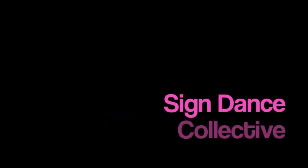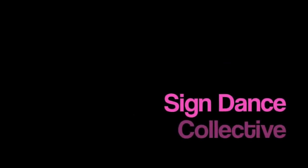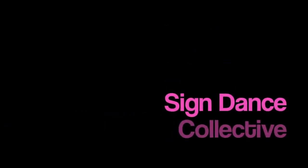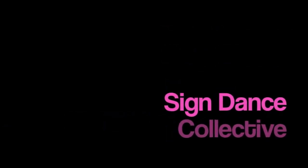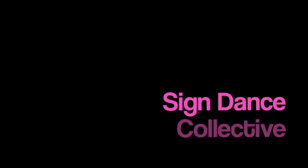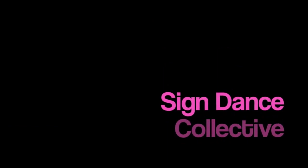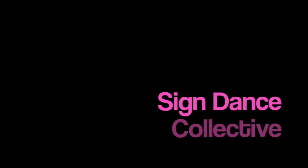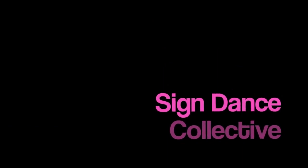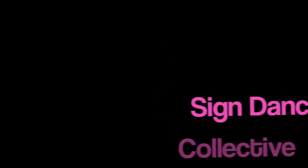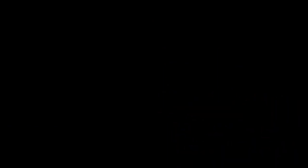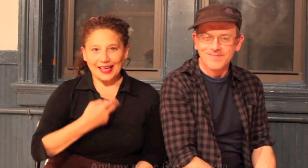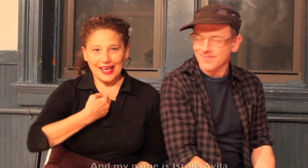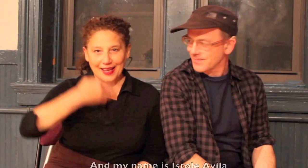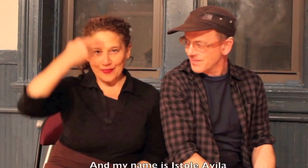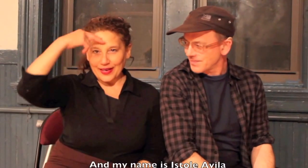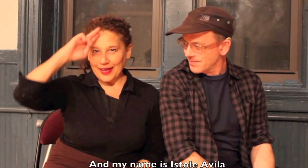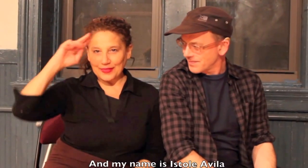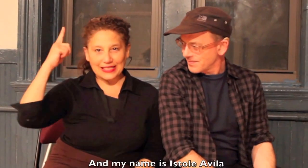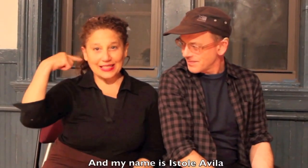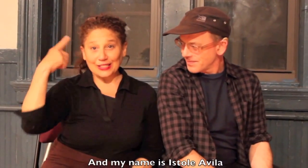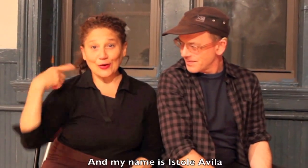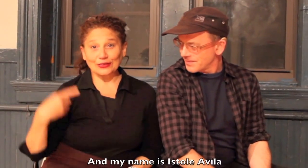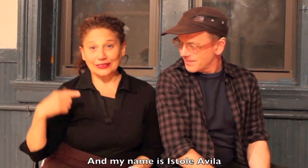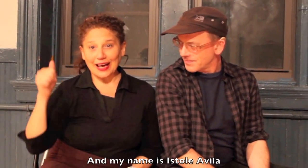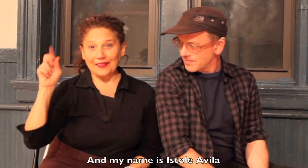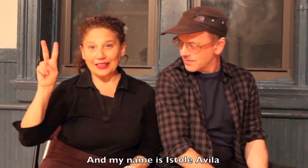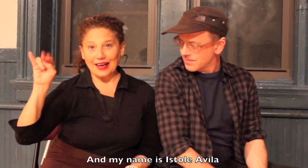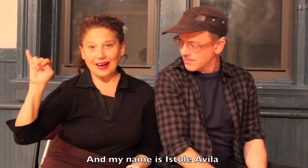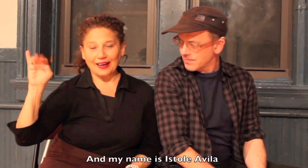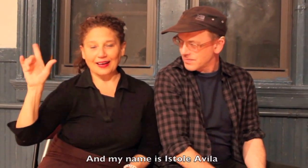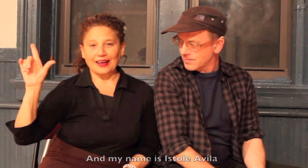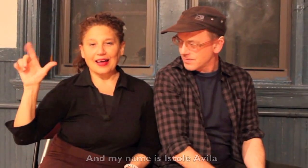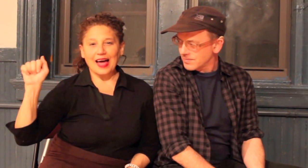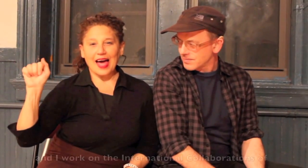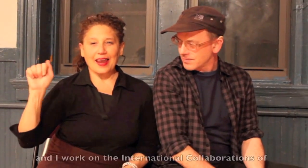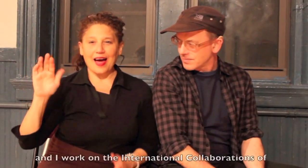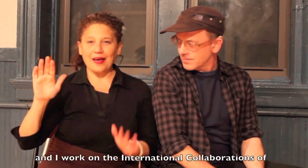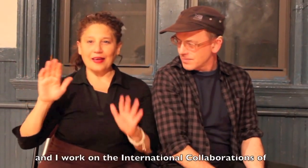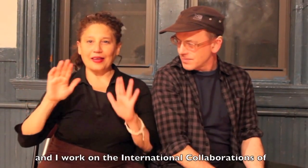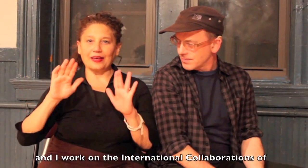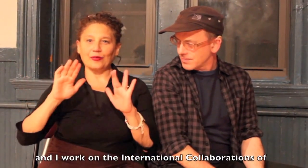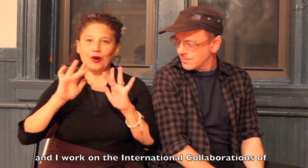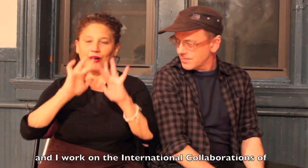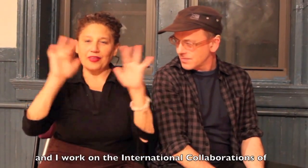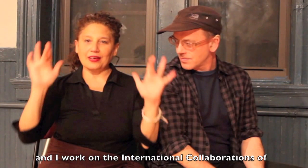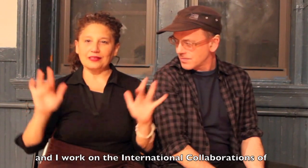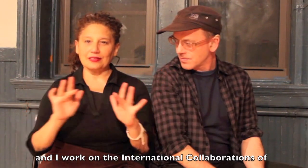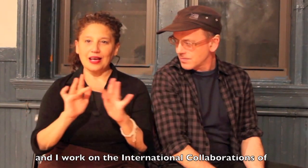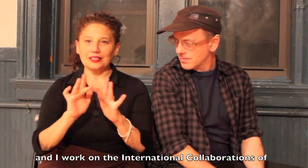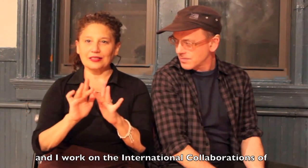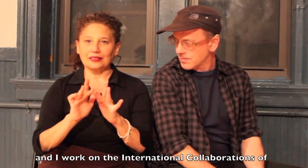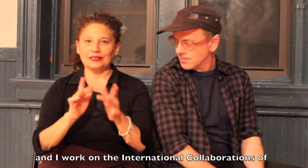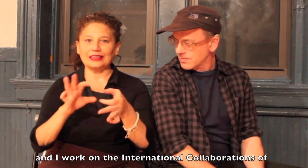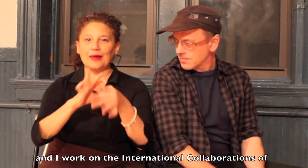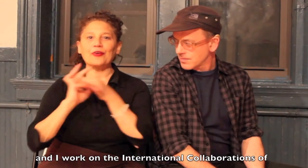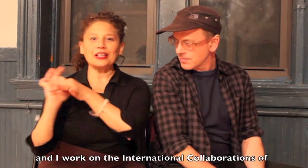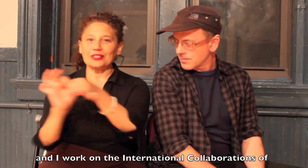Collective. And my name is Isolte Avila, and I work on the international